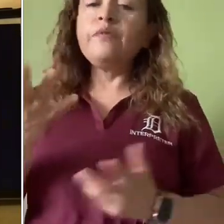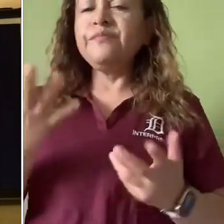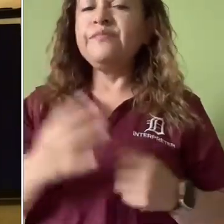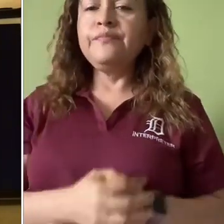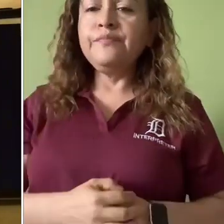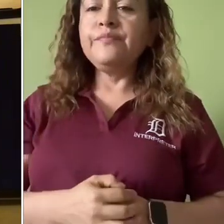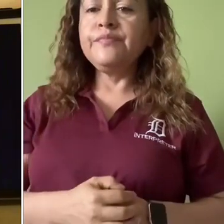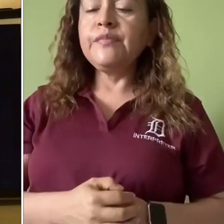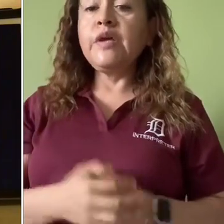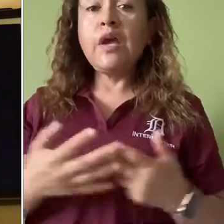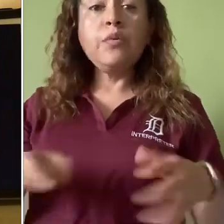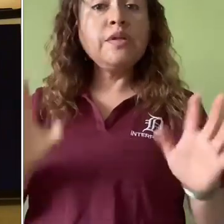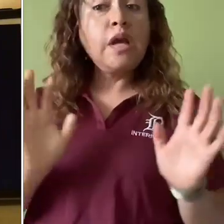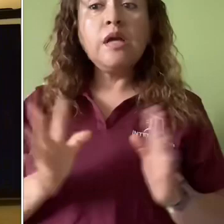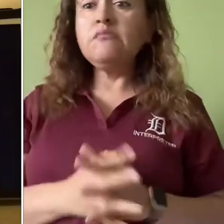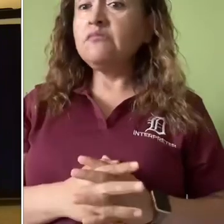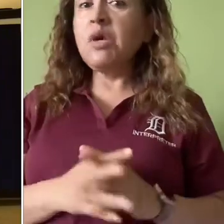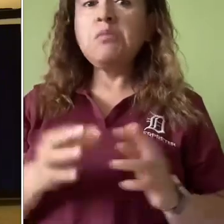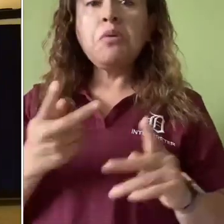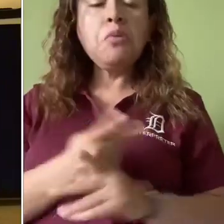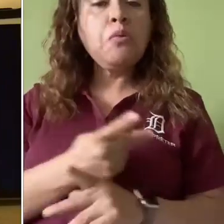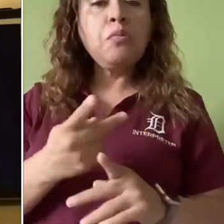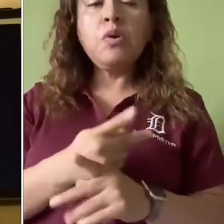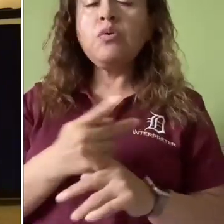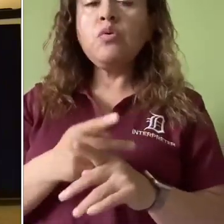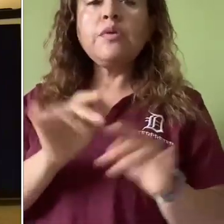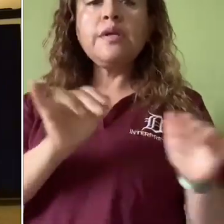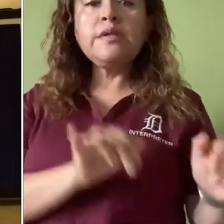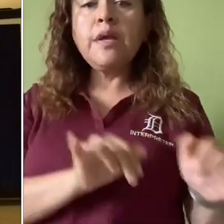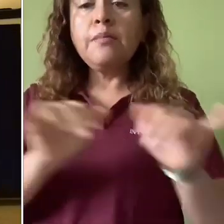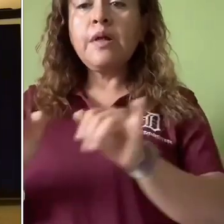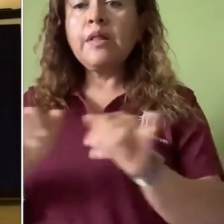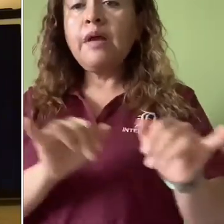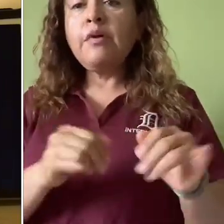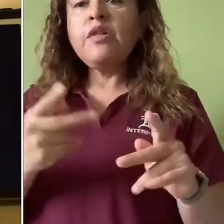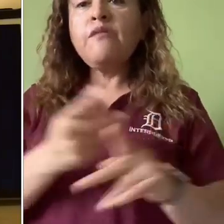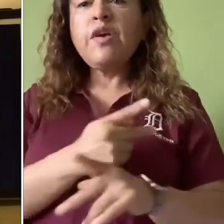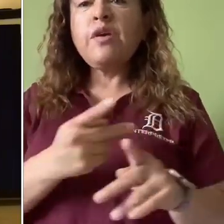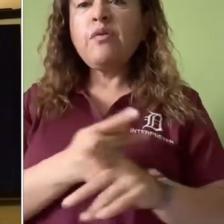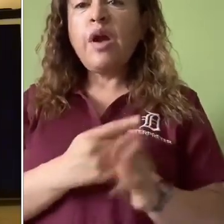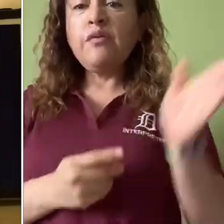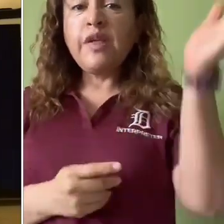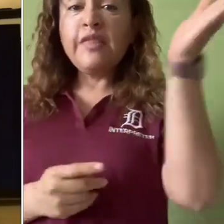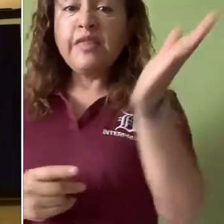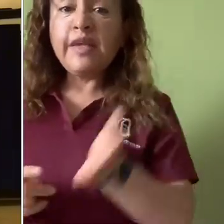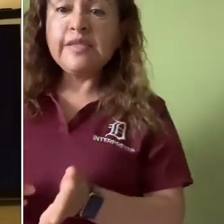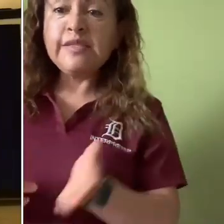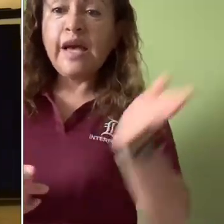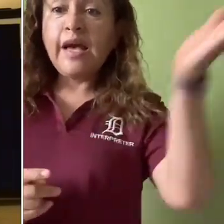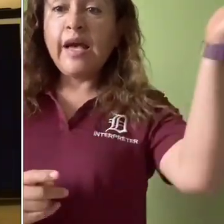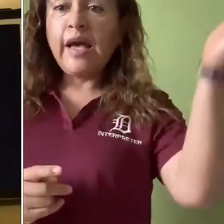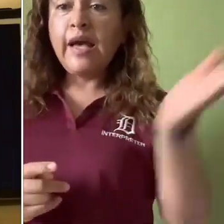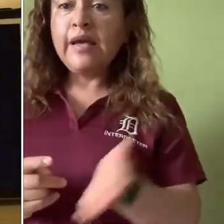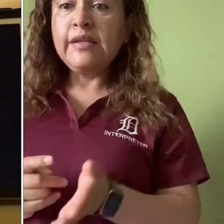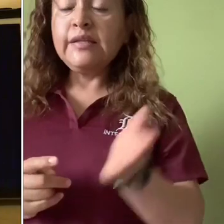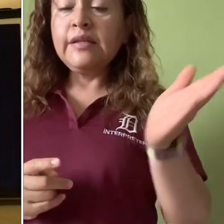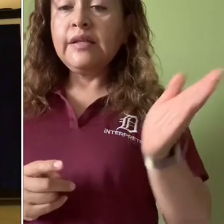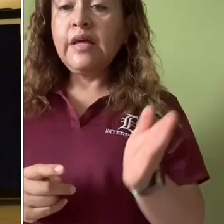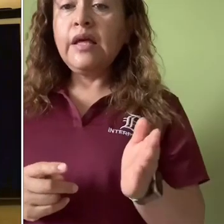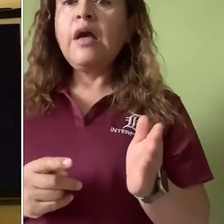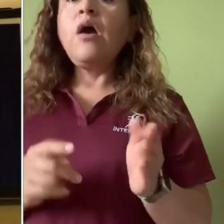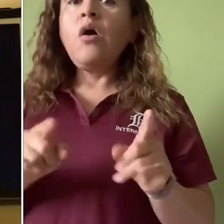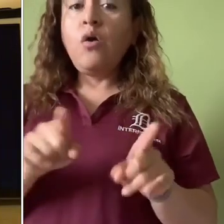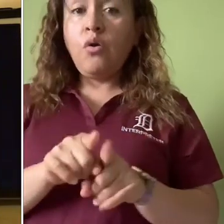So this is going to be 2 and 2/5. And we're done. We were able to use similarity to figure out this side, just knowing that the